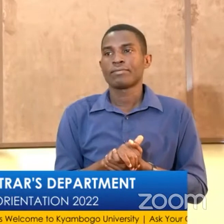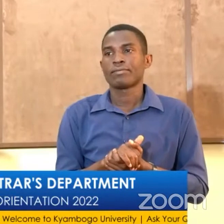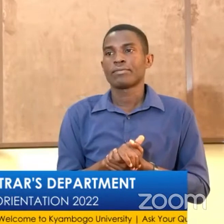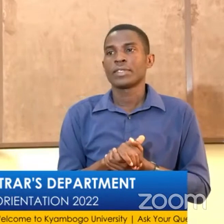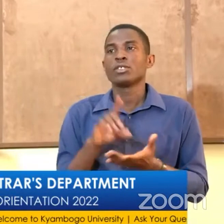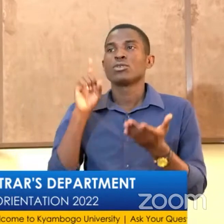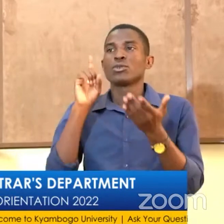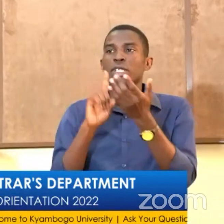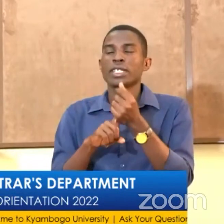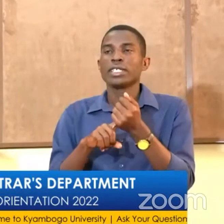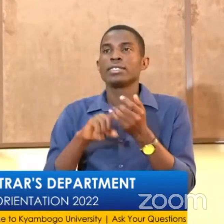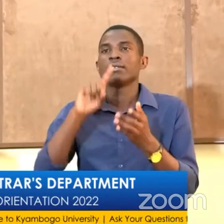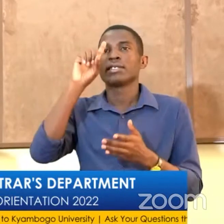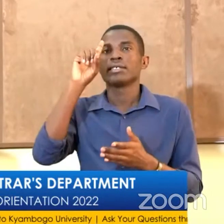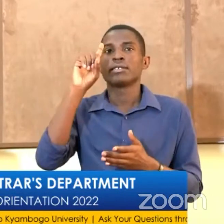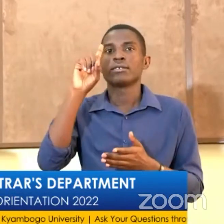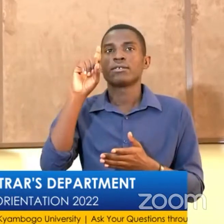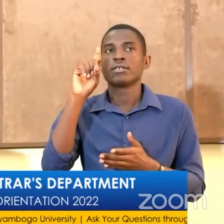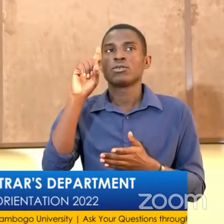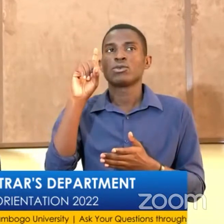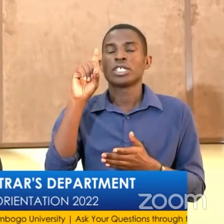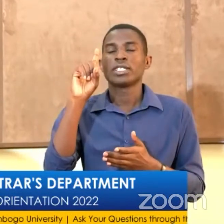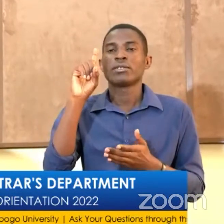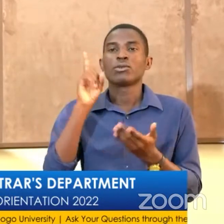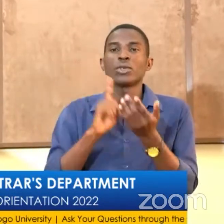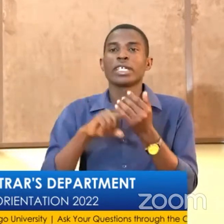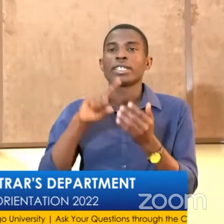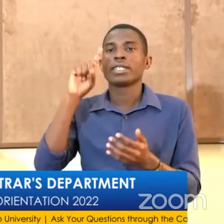for you to get that 4.40.